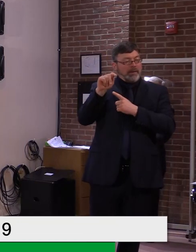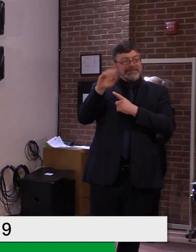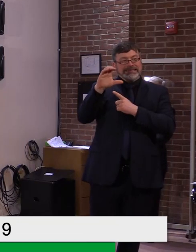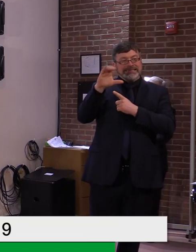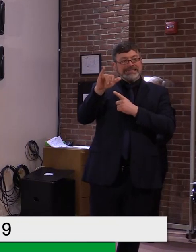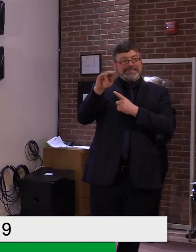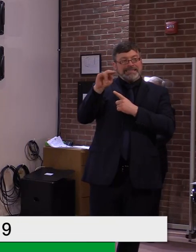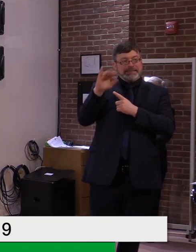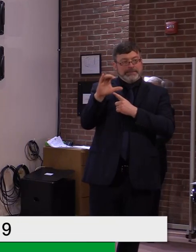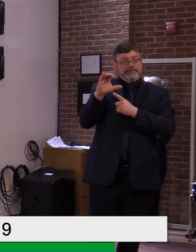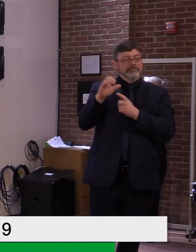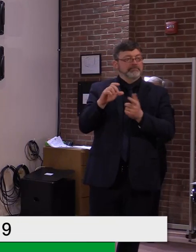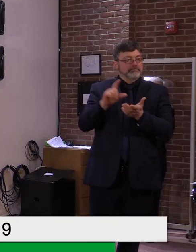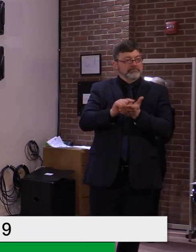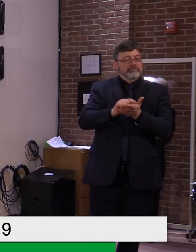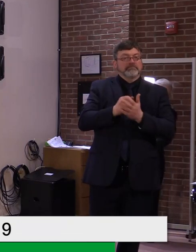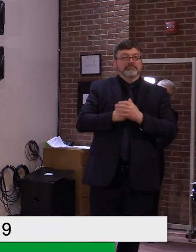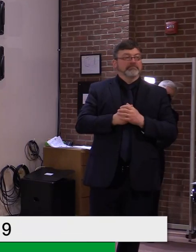Hey, thank you.